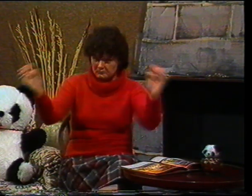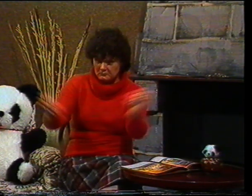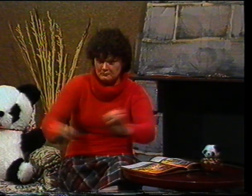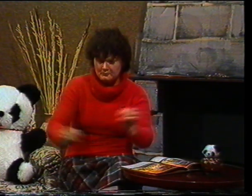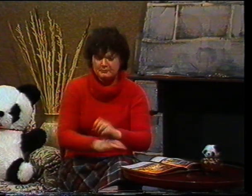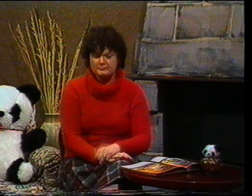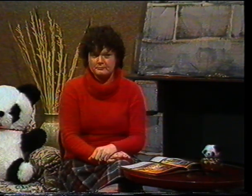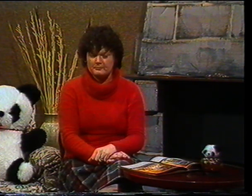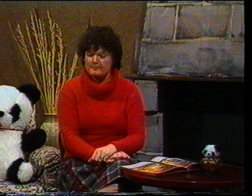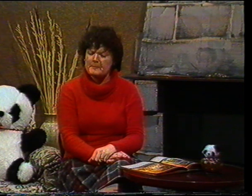enjoy ourselves.